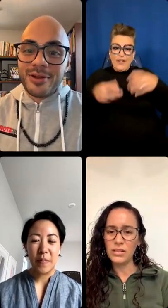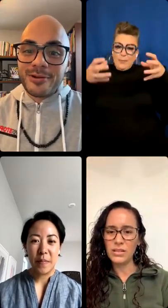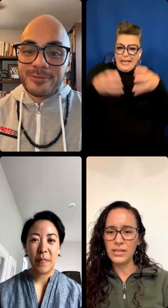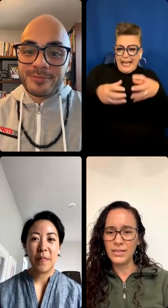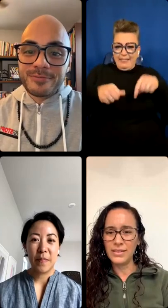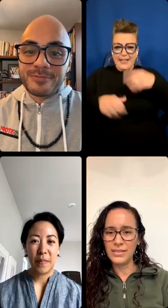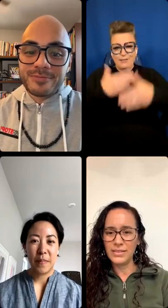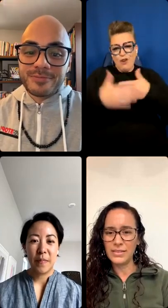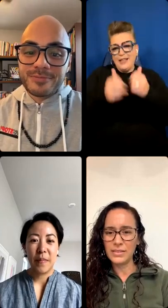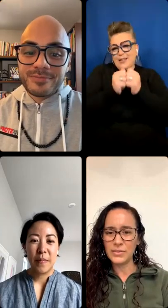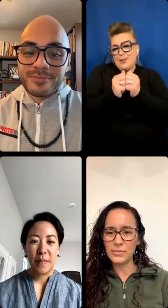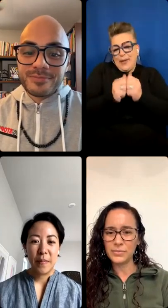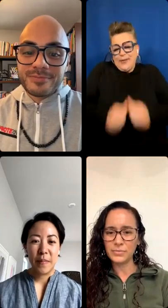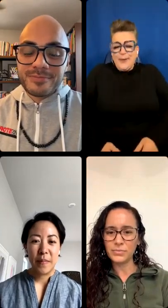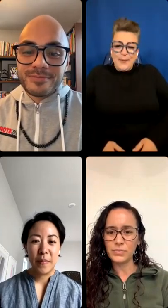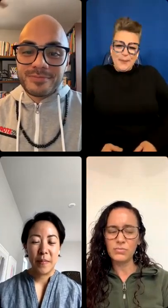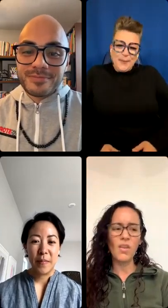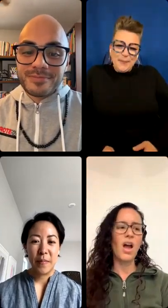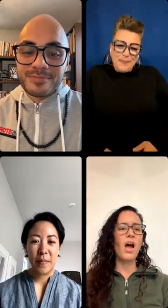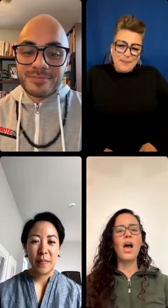together.